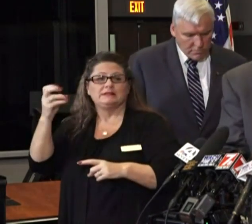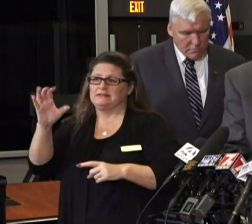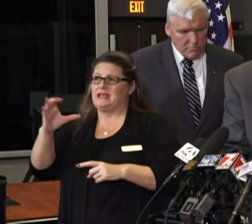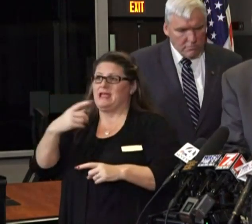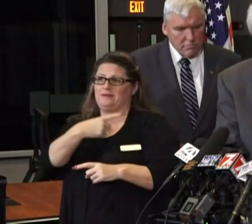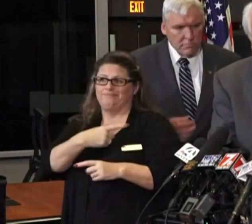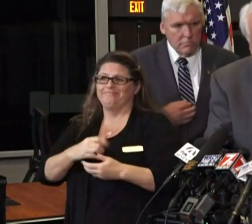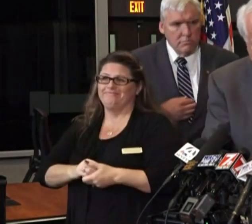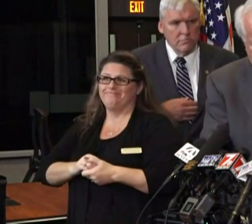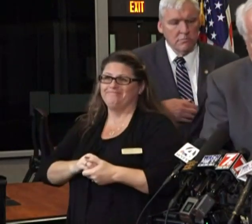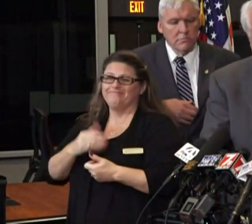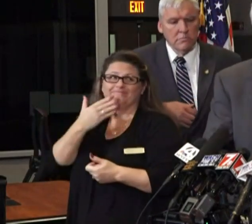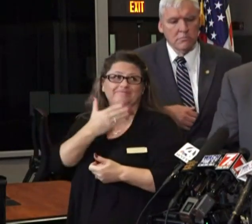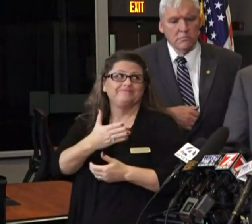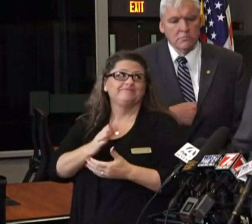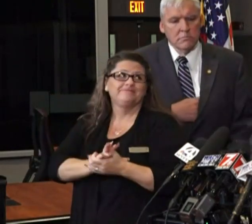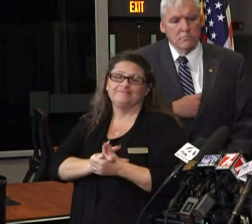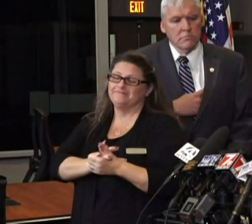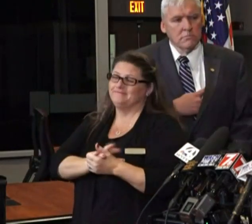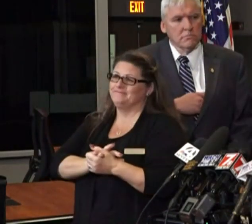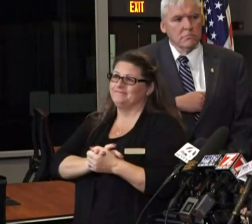Thank you, Governor.